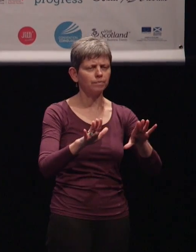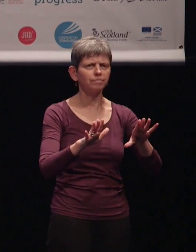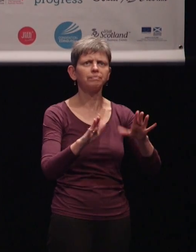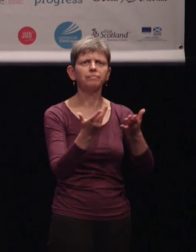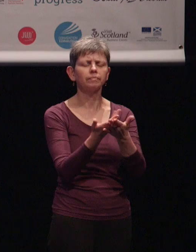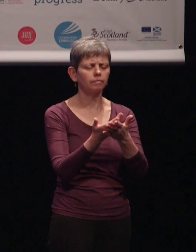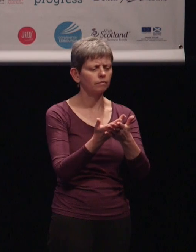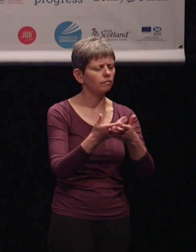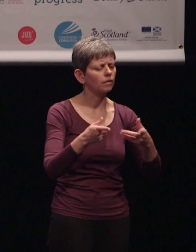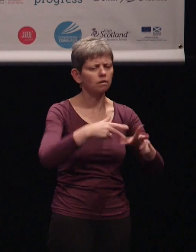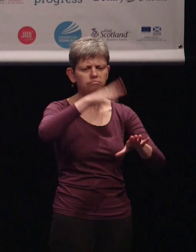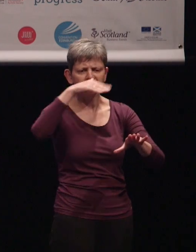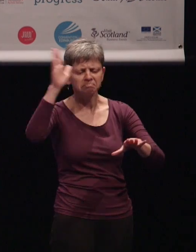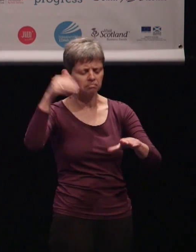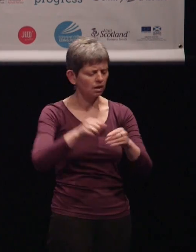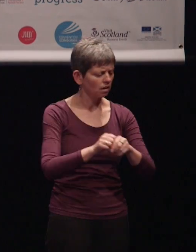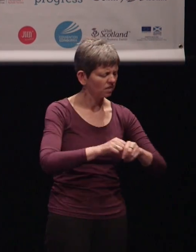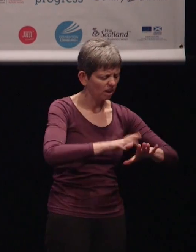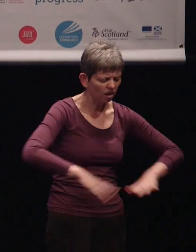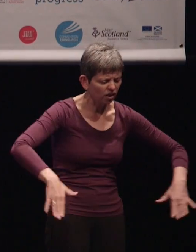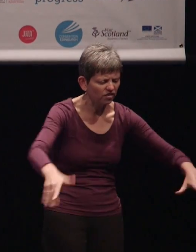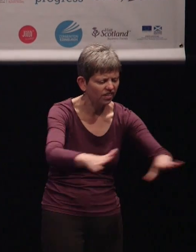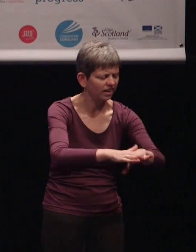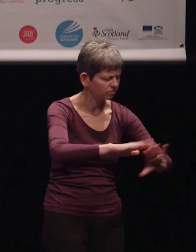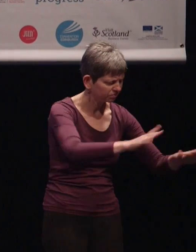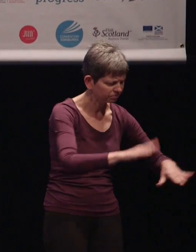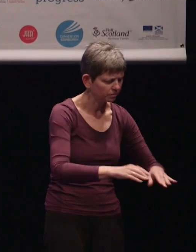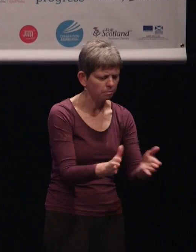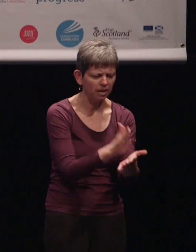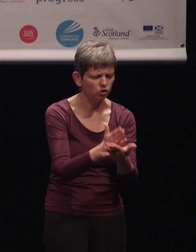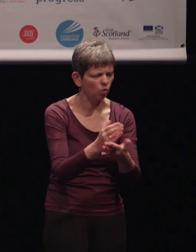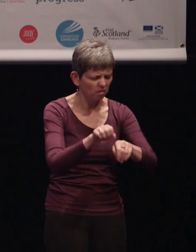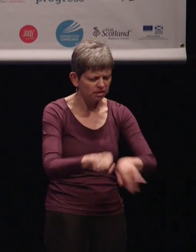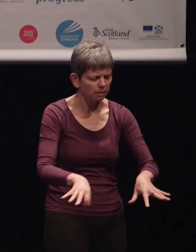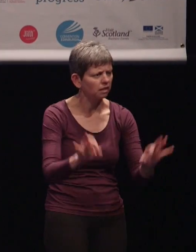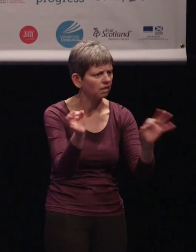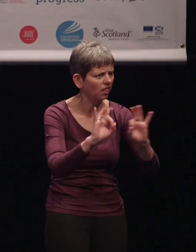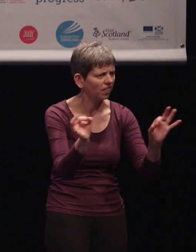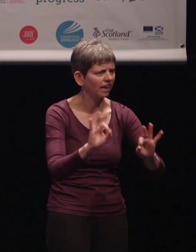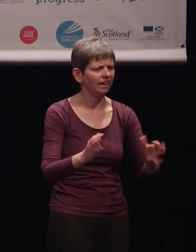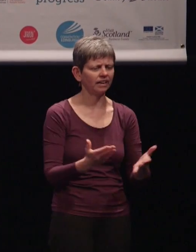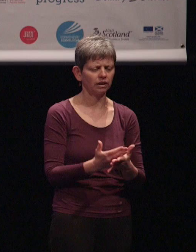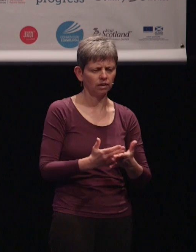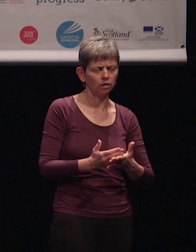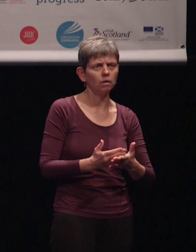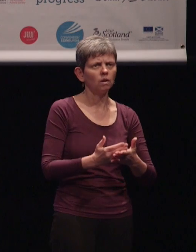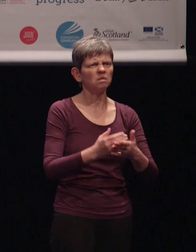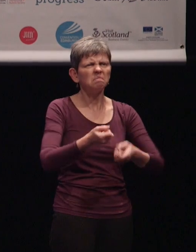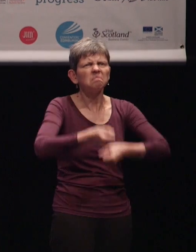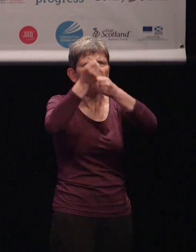make sure he or she doesn't spill anything. And then perhaps removing old